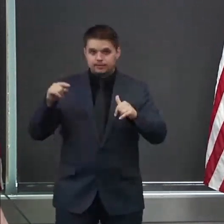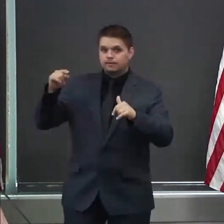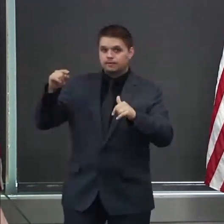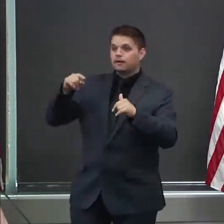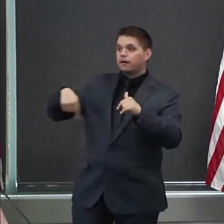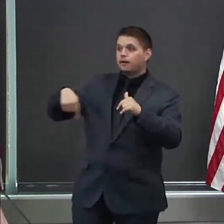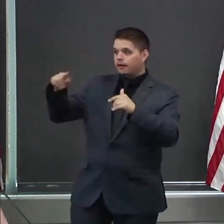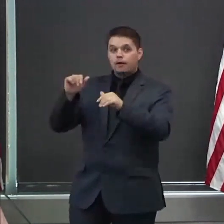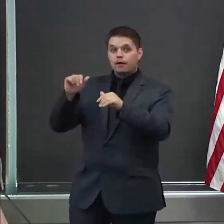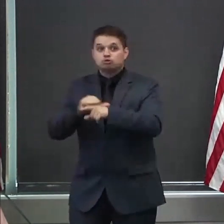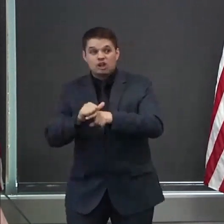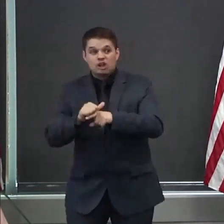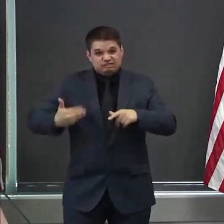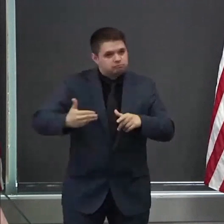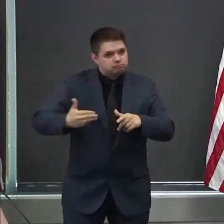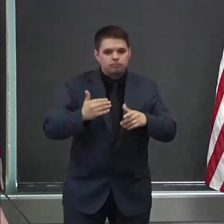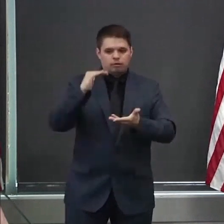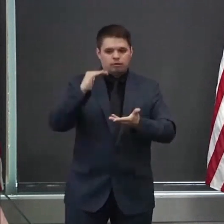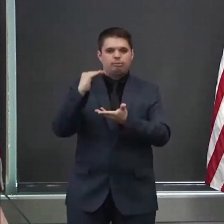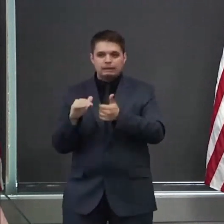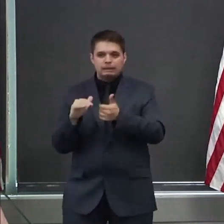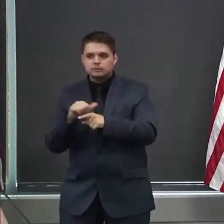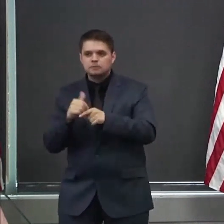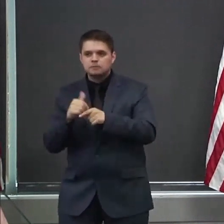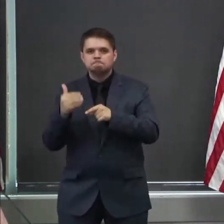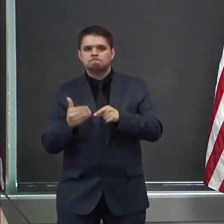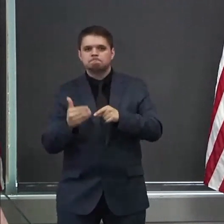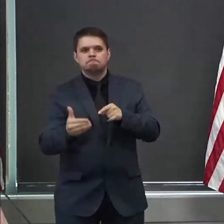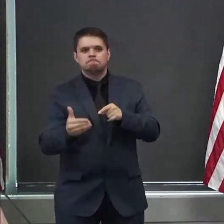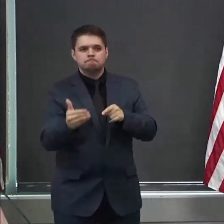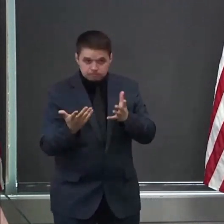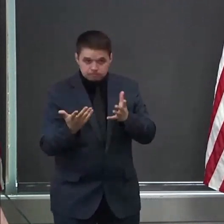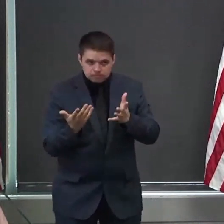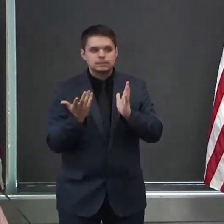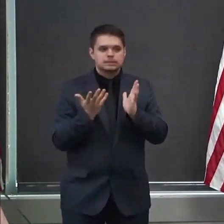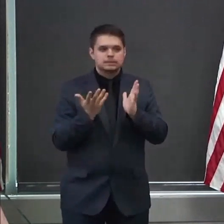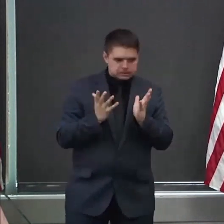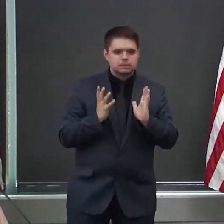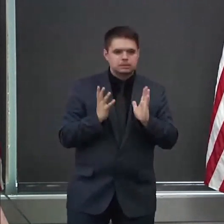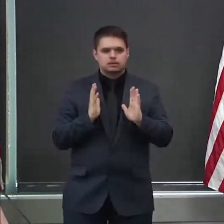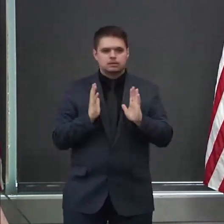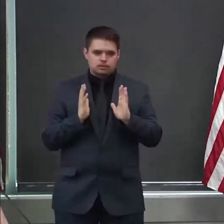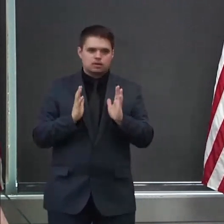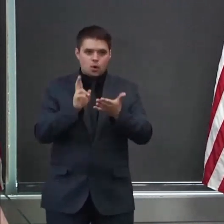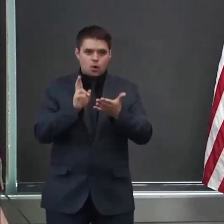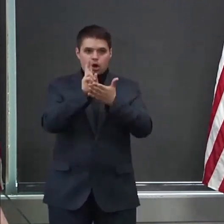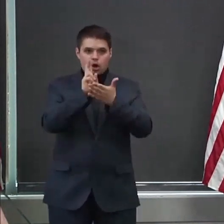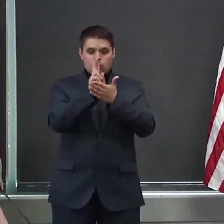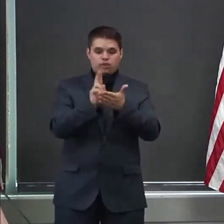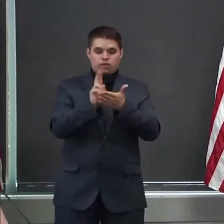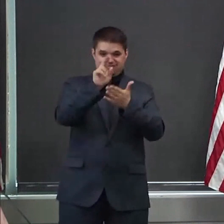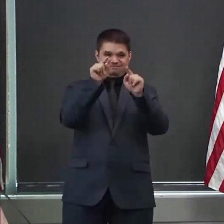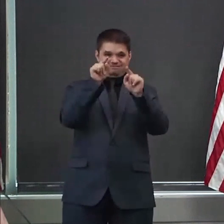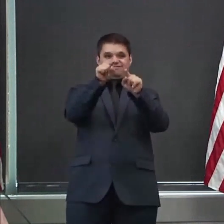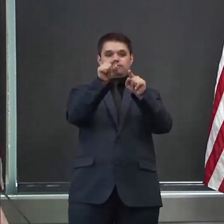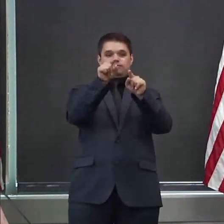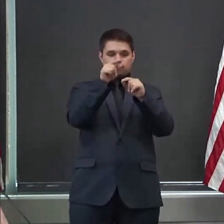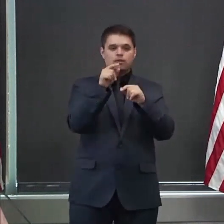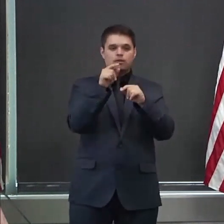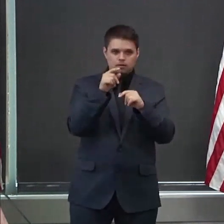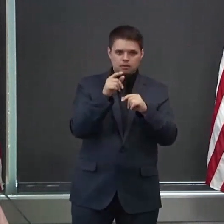of colleges and universities, our education system is truly the elevator that